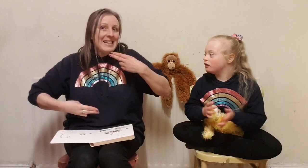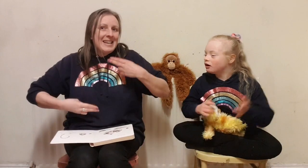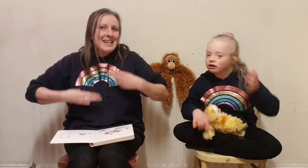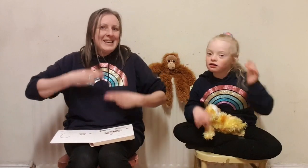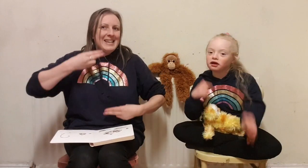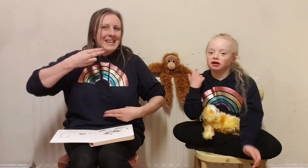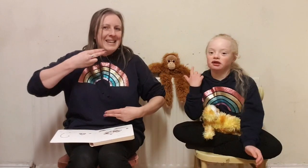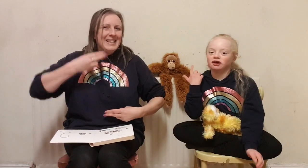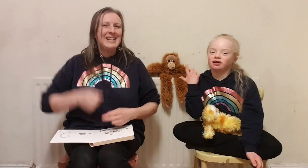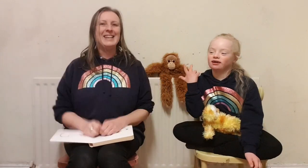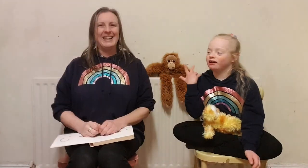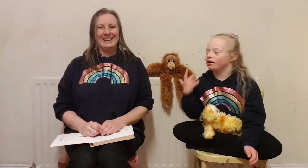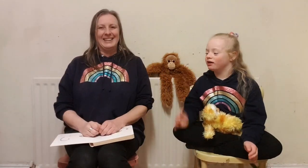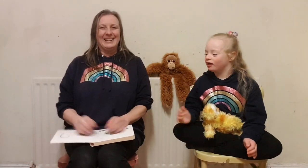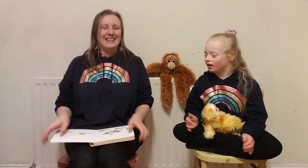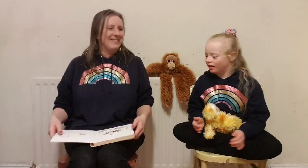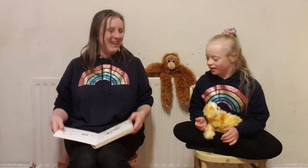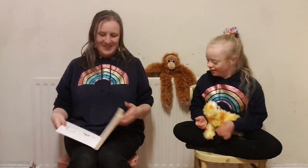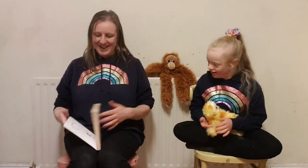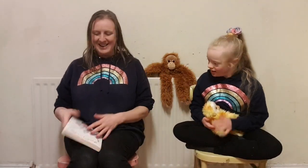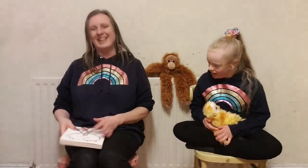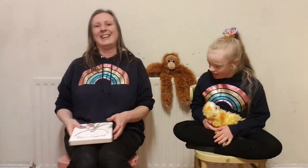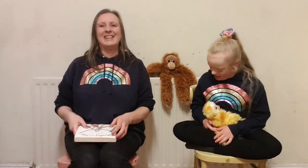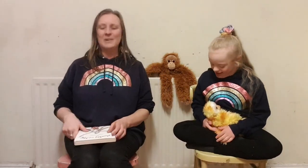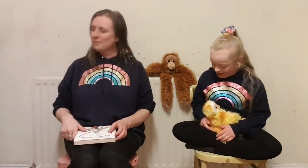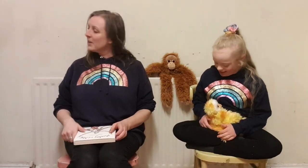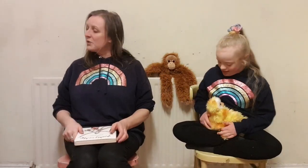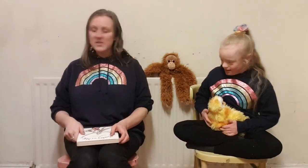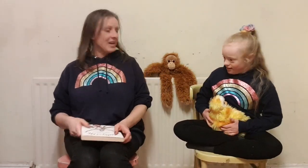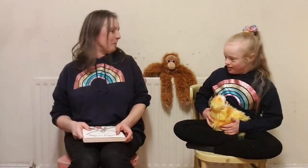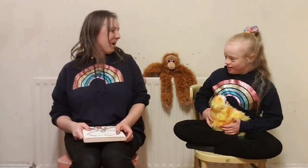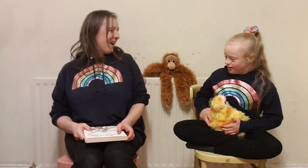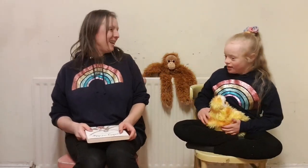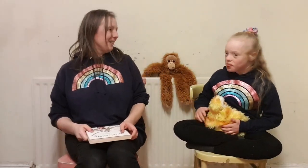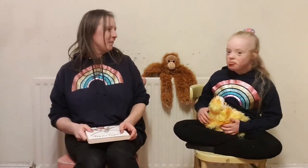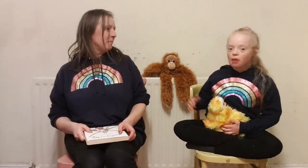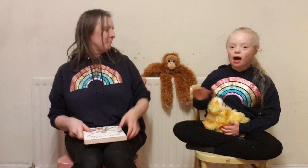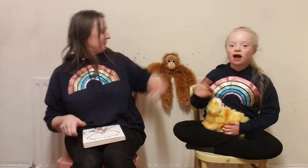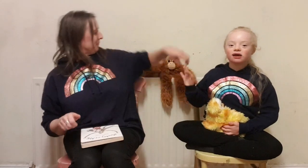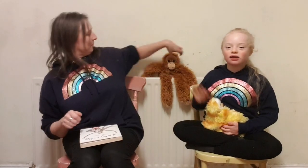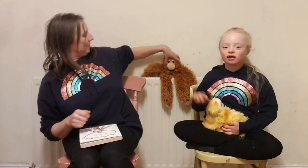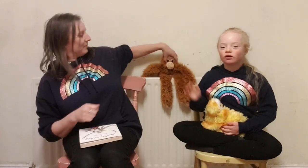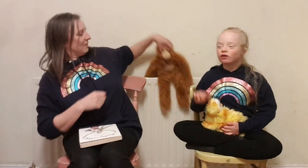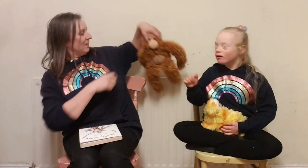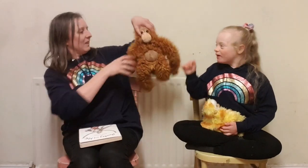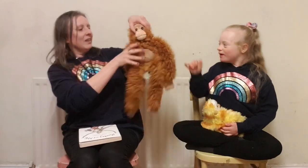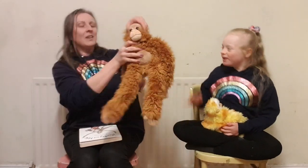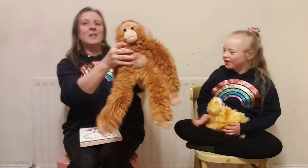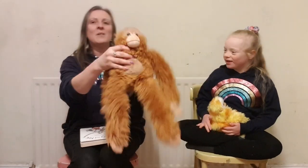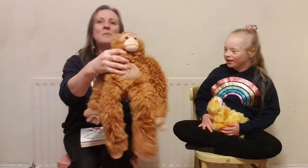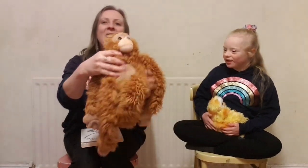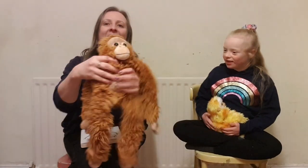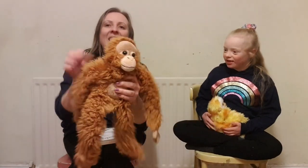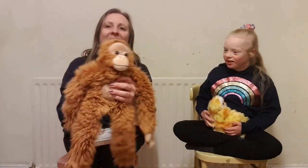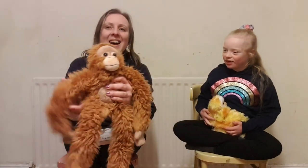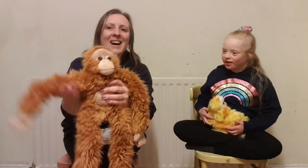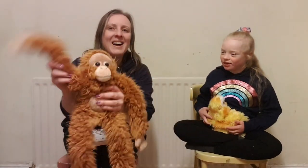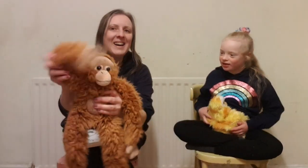tea. Tea. Well done. Shall we say goodbye? Bye-bye. See you soon.